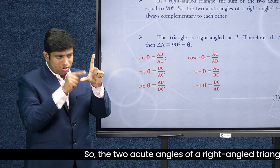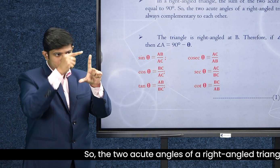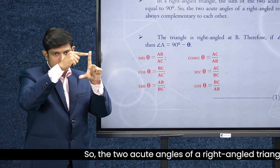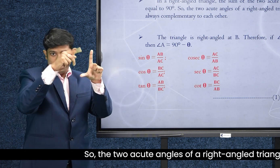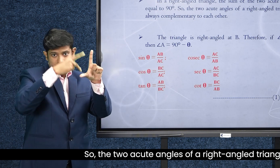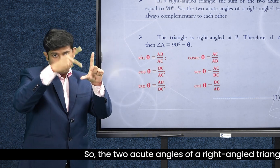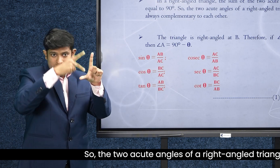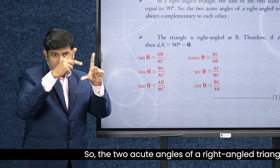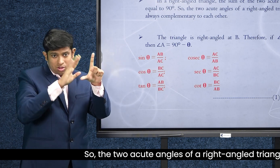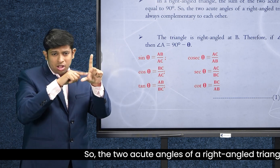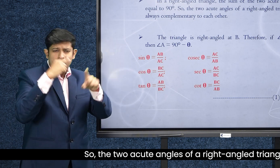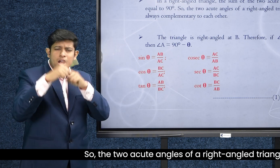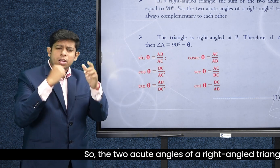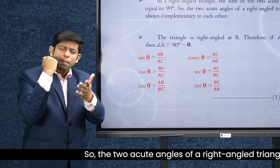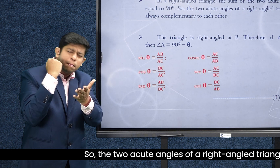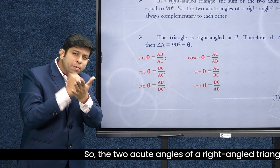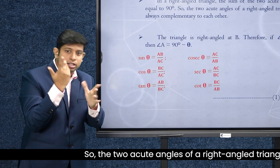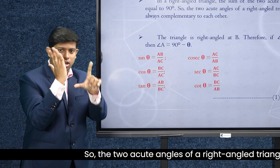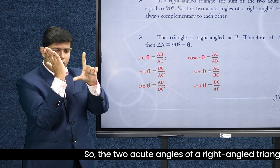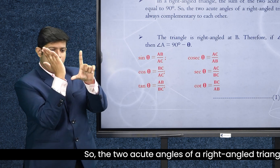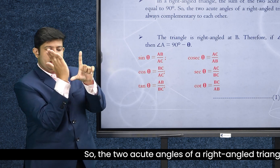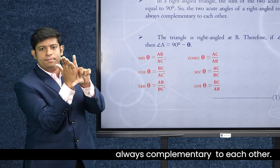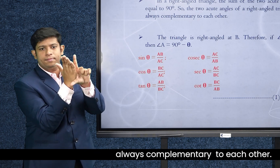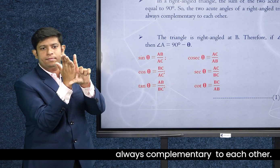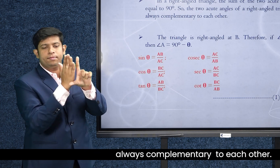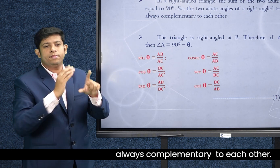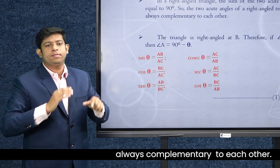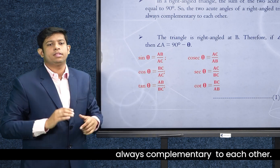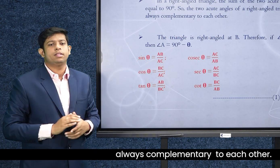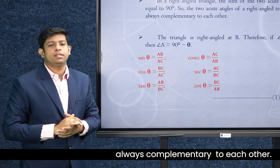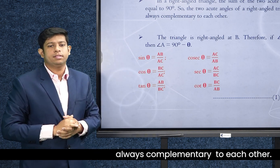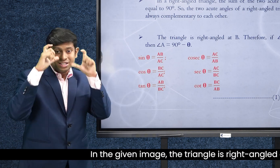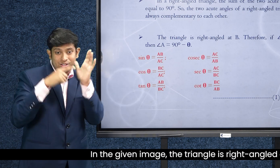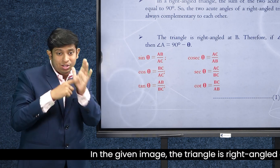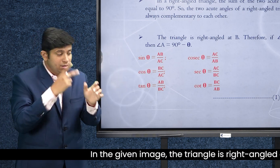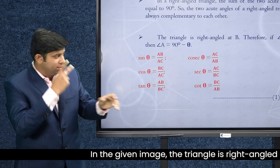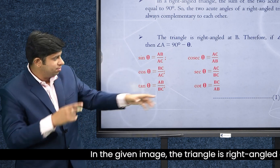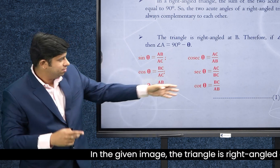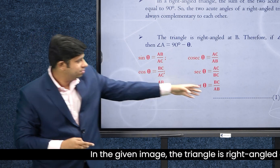acute angles of a right angle triangle are always complementary to each other. In the given image,